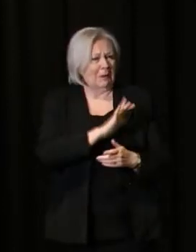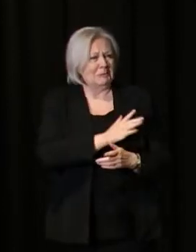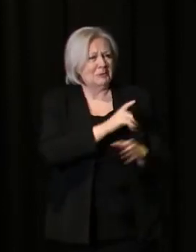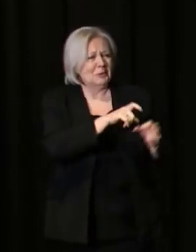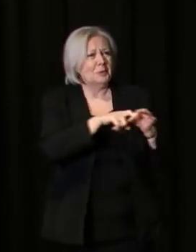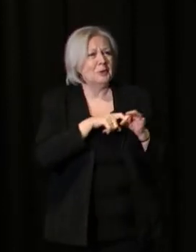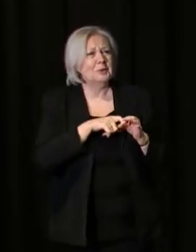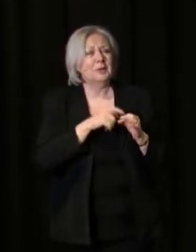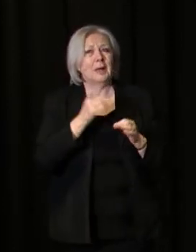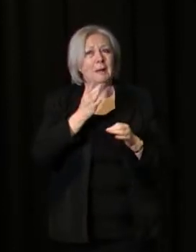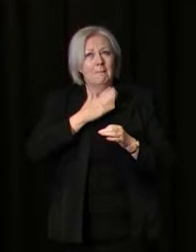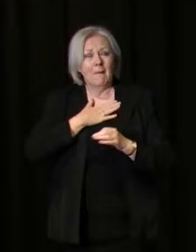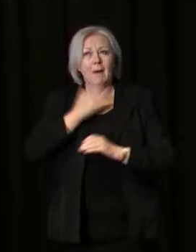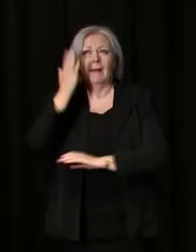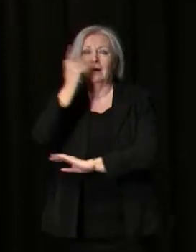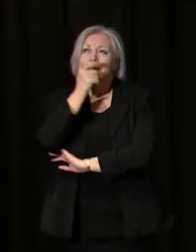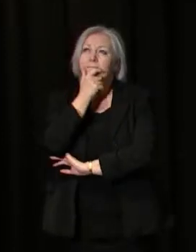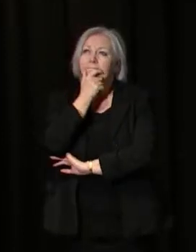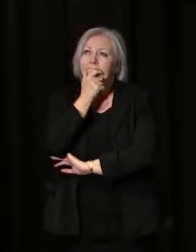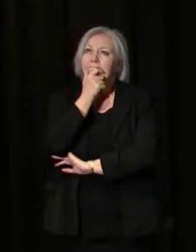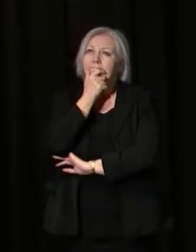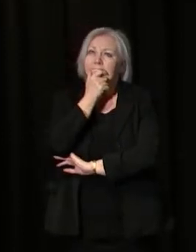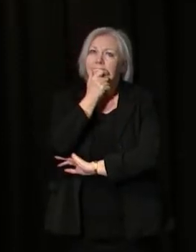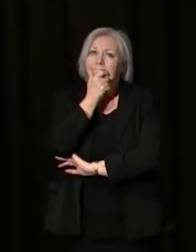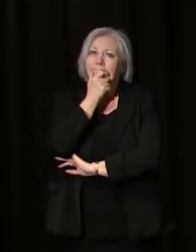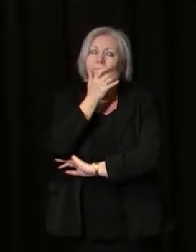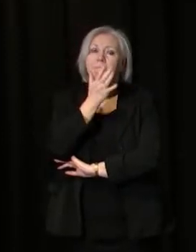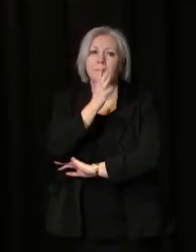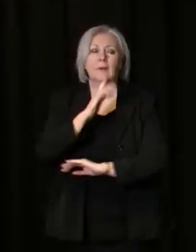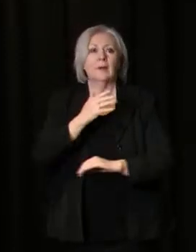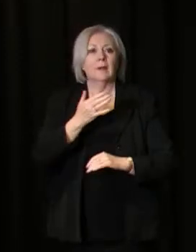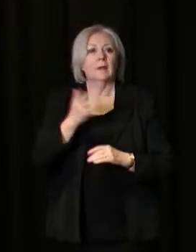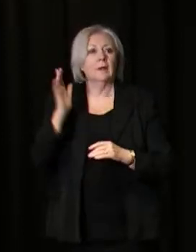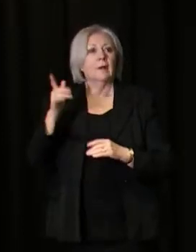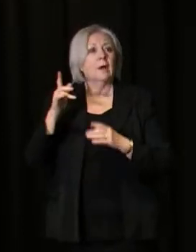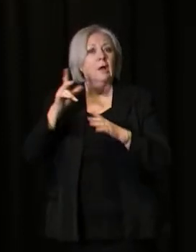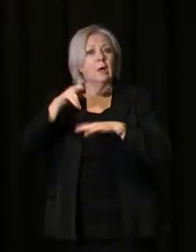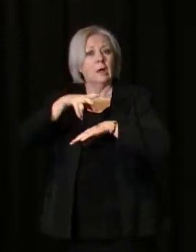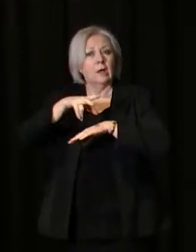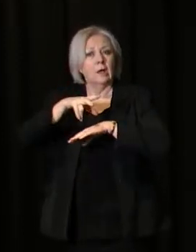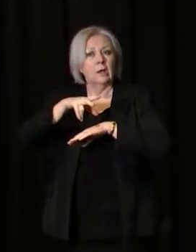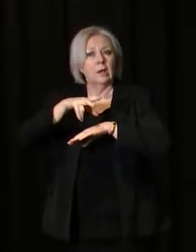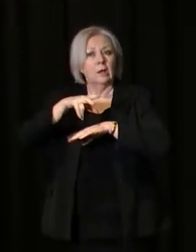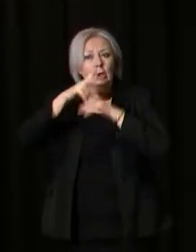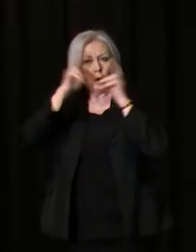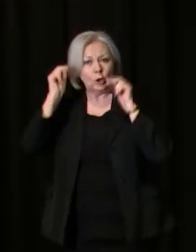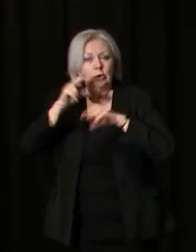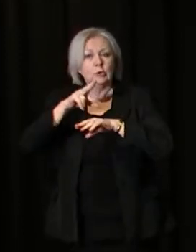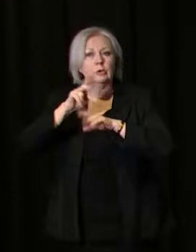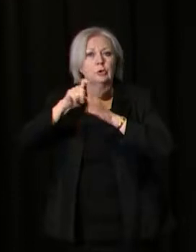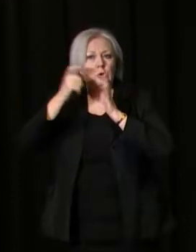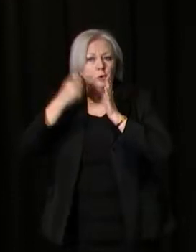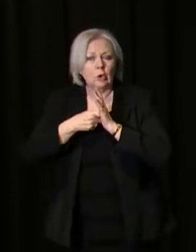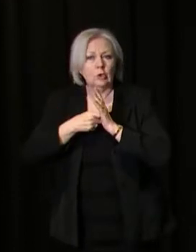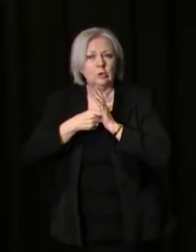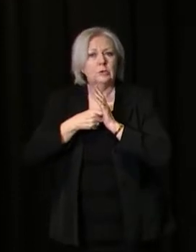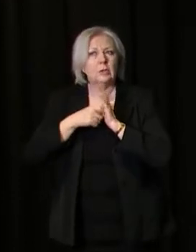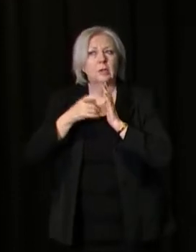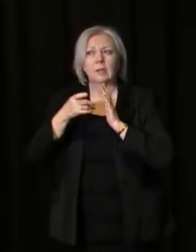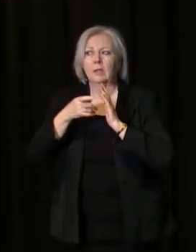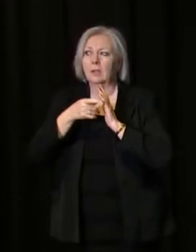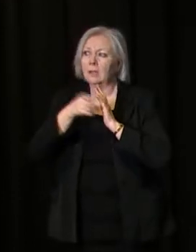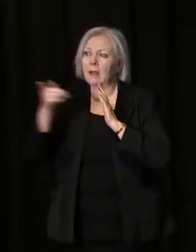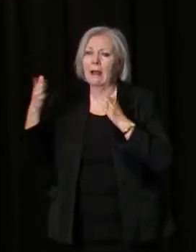The reflection I've had is that our frontline healthcare workforce are the absolute stars of